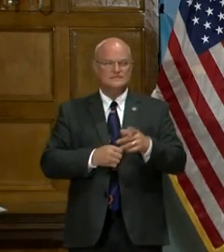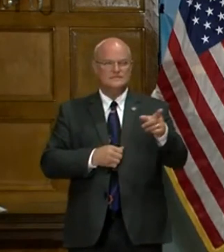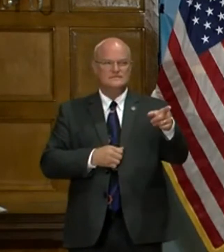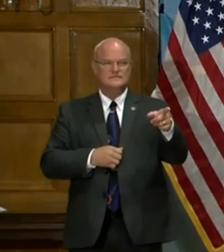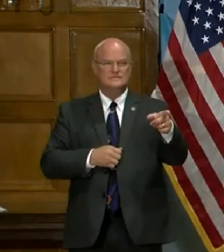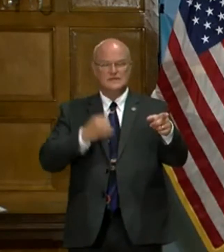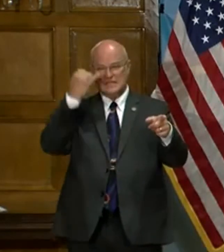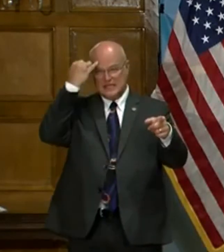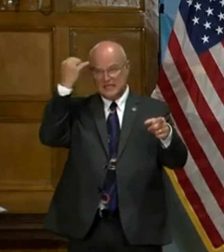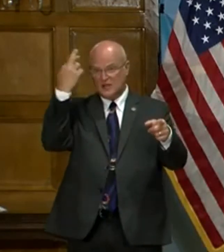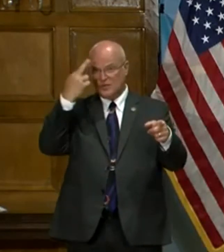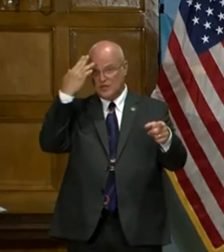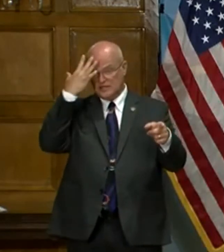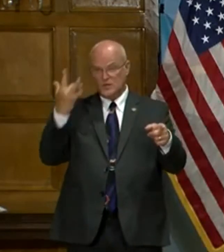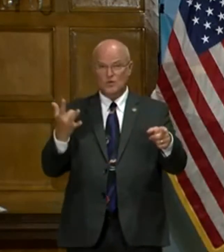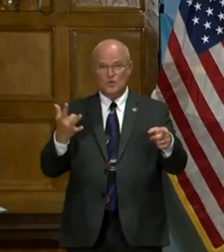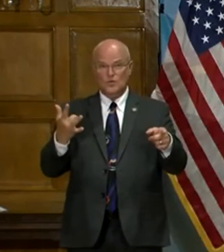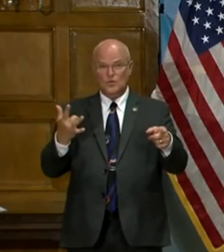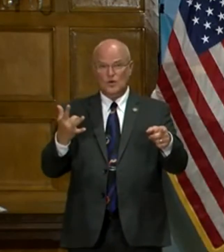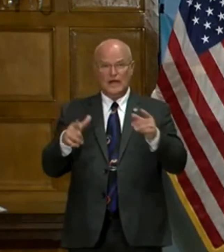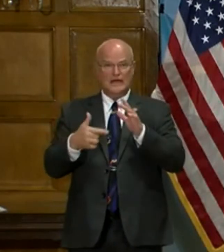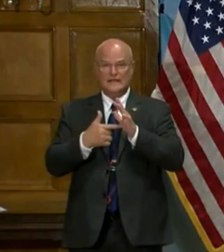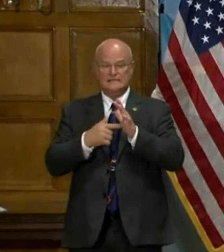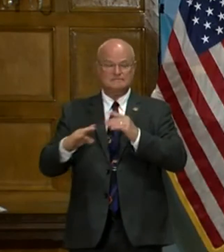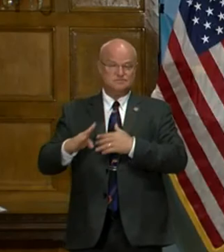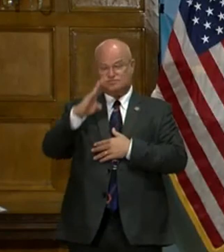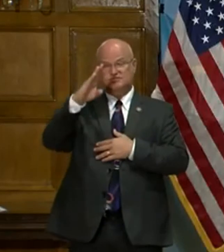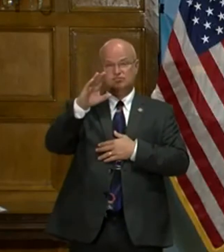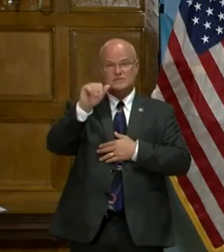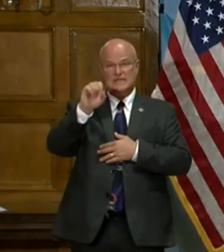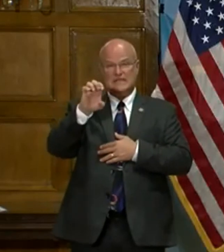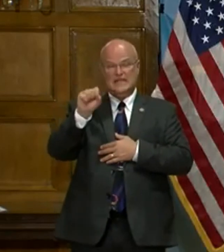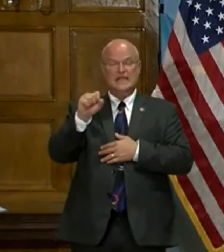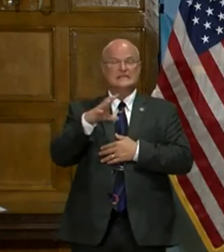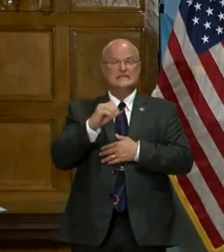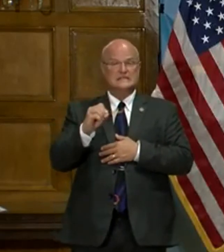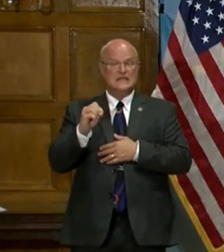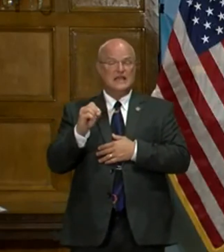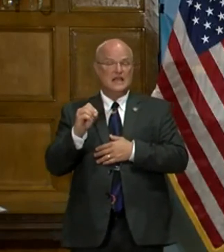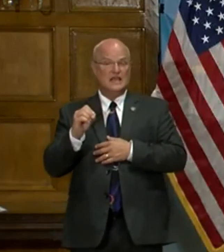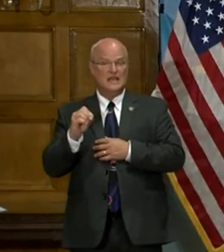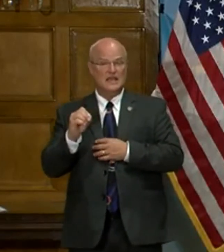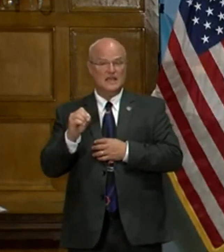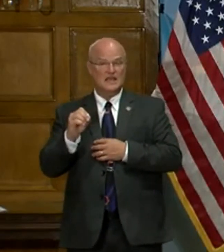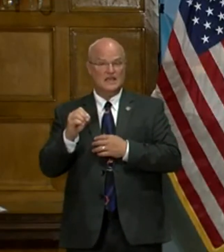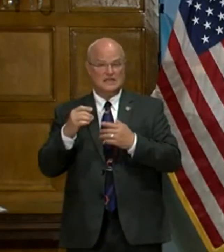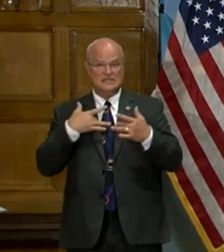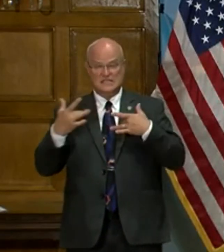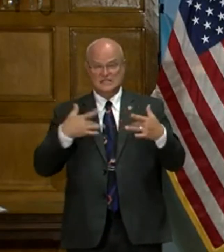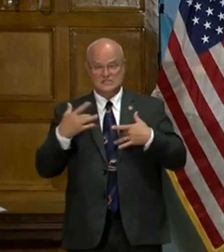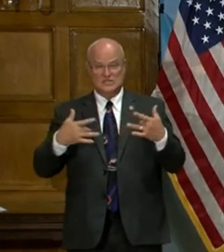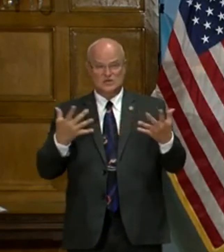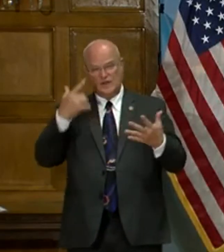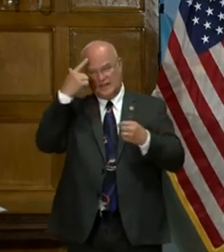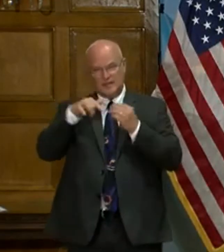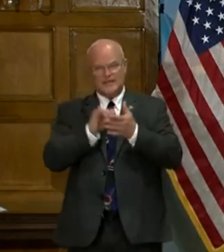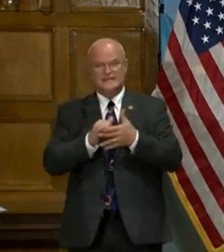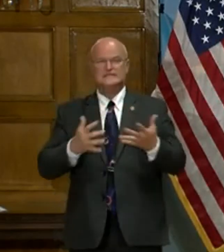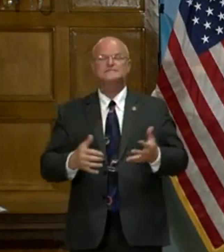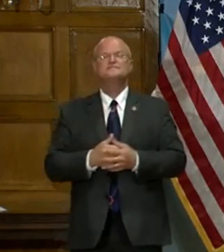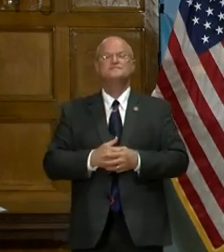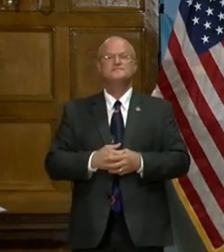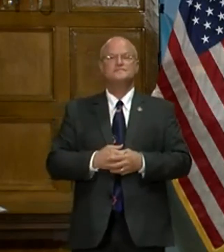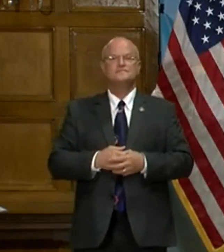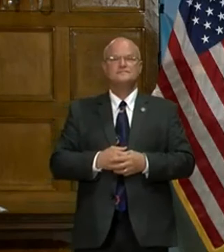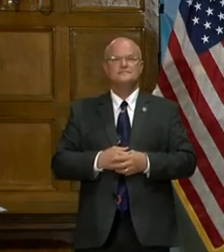Any idea of the reason for the spike in cases, and are you concerned about it? What do you think about